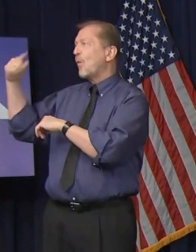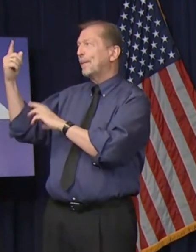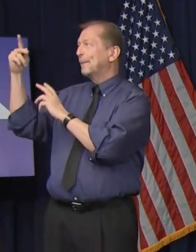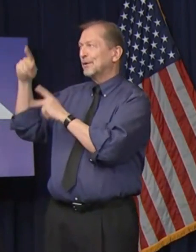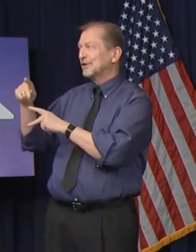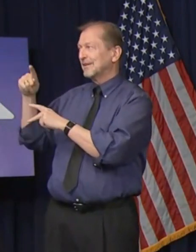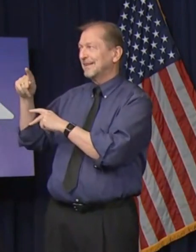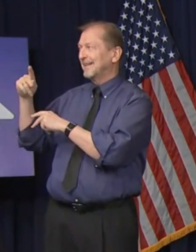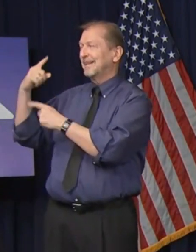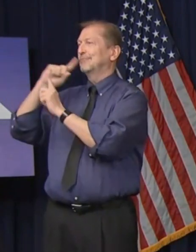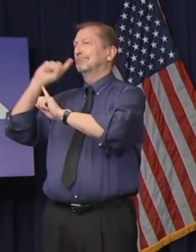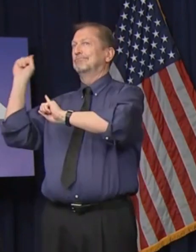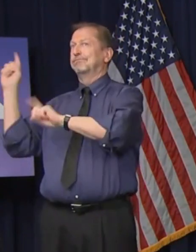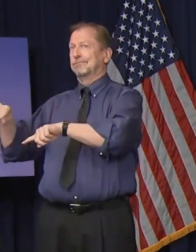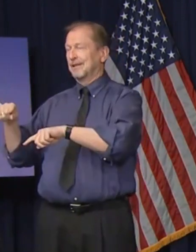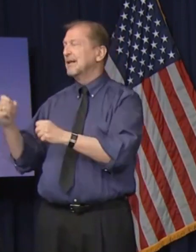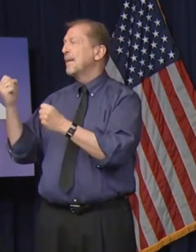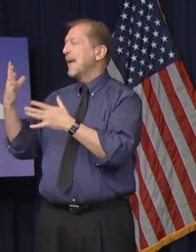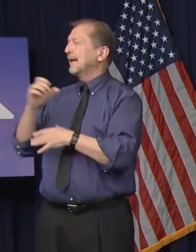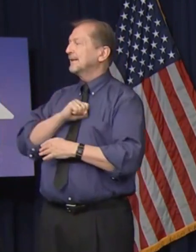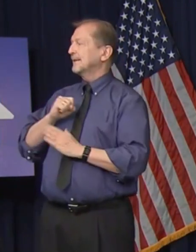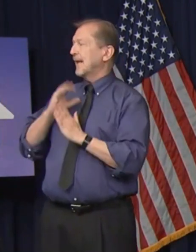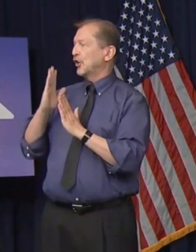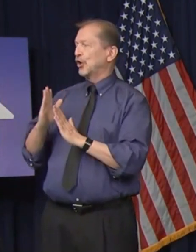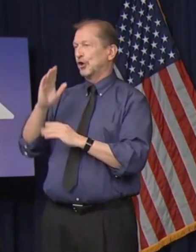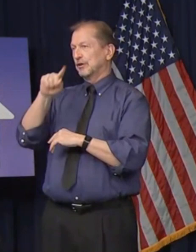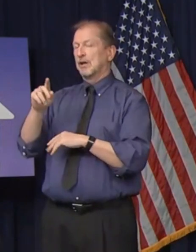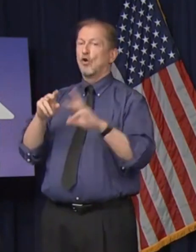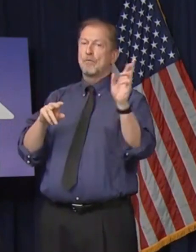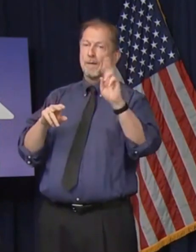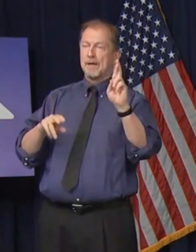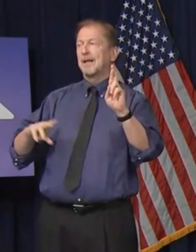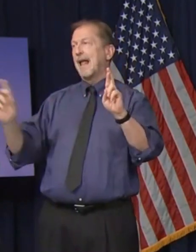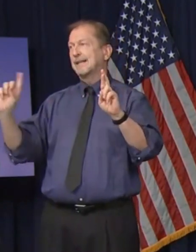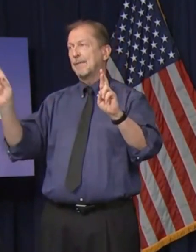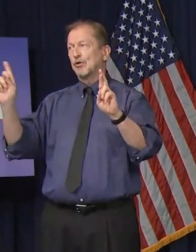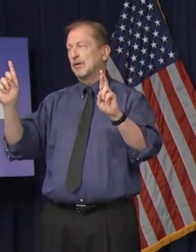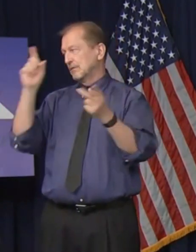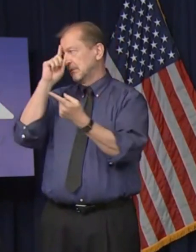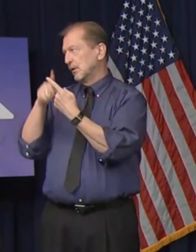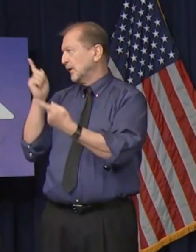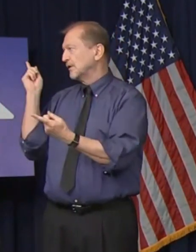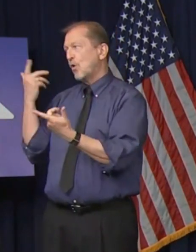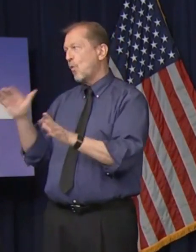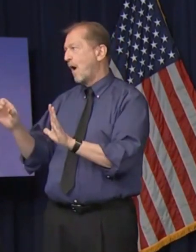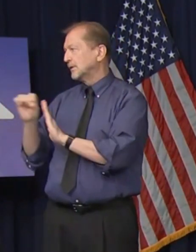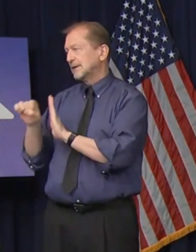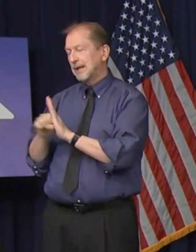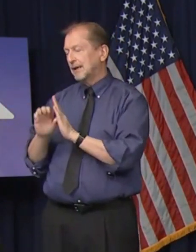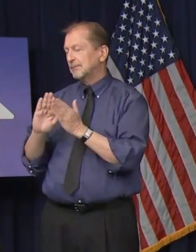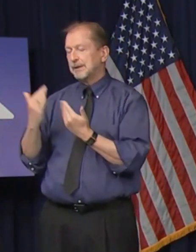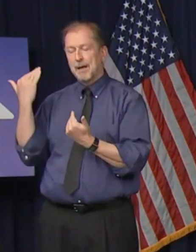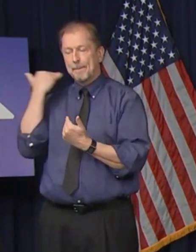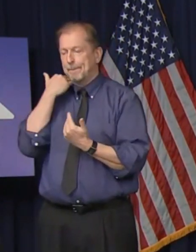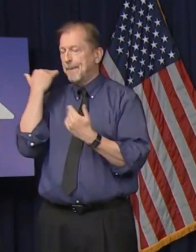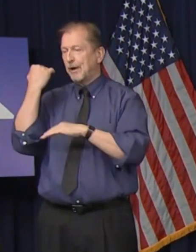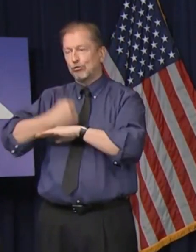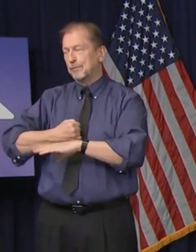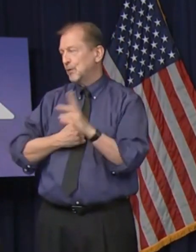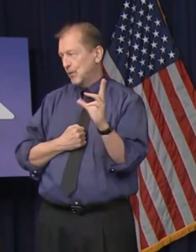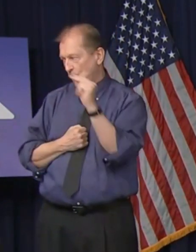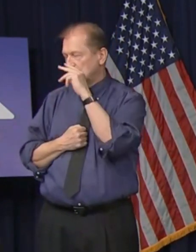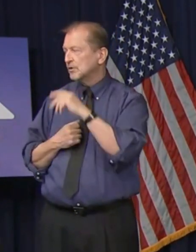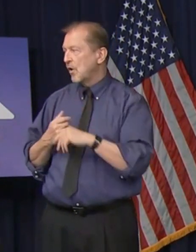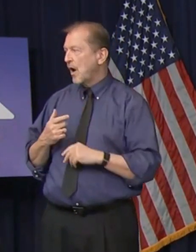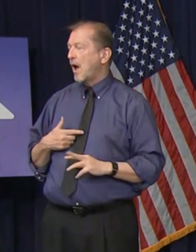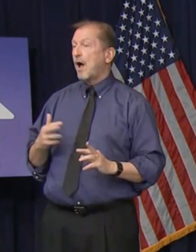involved, and there are an awful lot of senators on both sides of the aisle that disagree with him. So I'm hopeful that as a